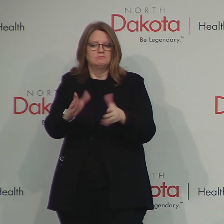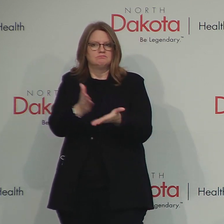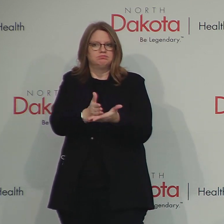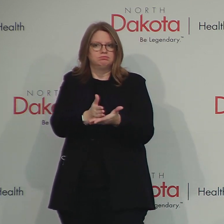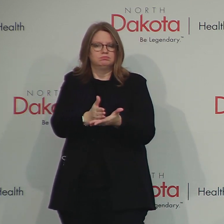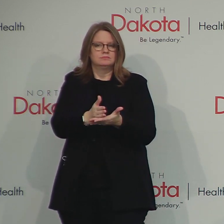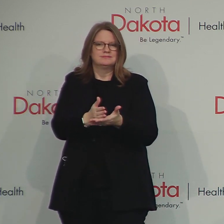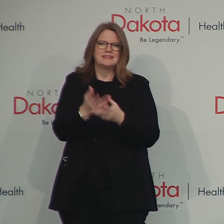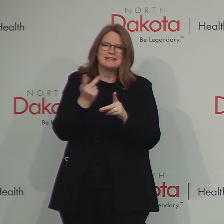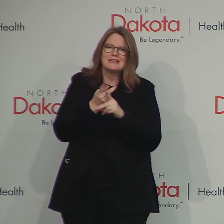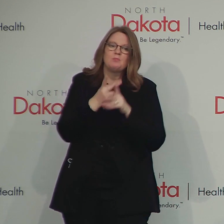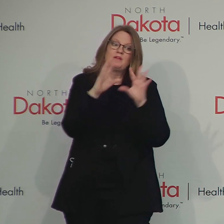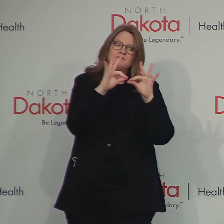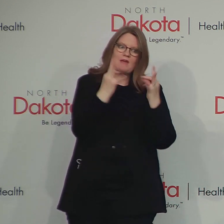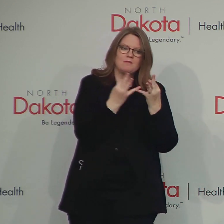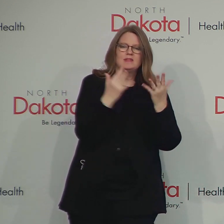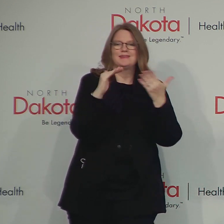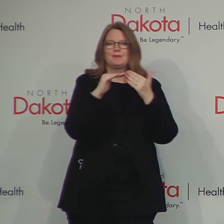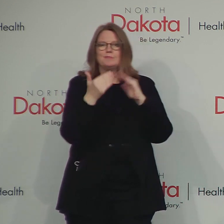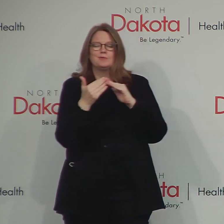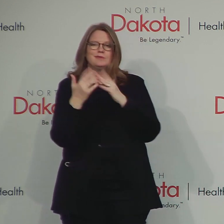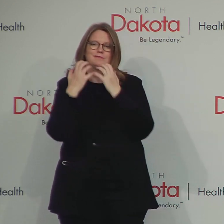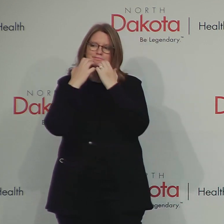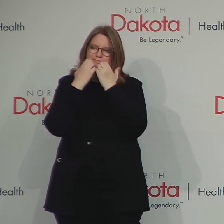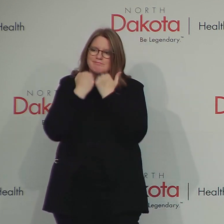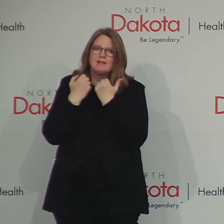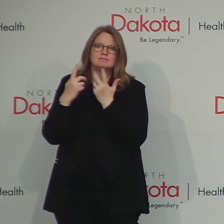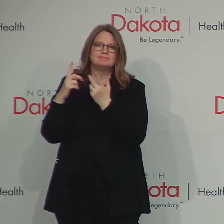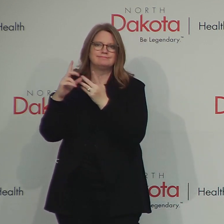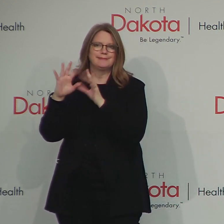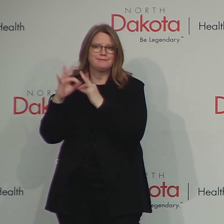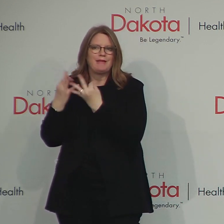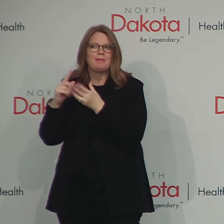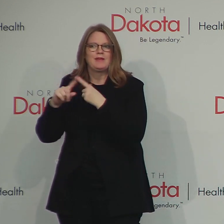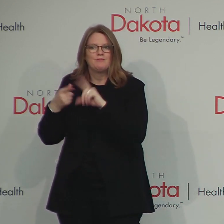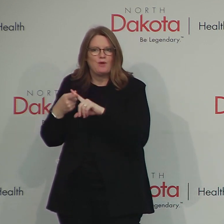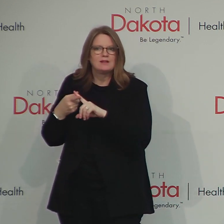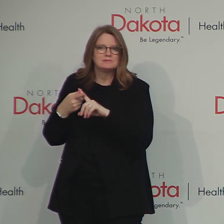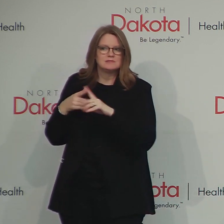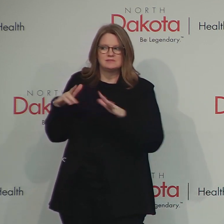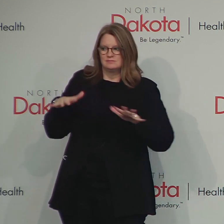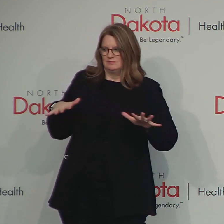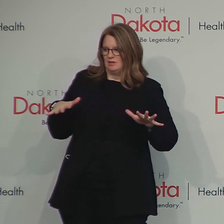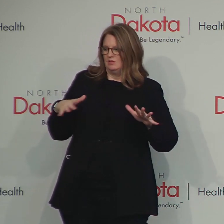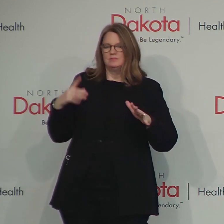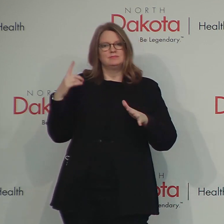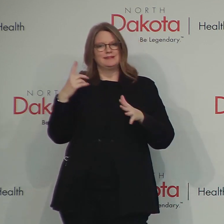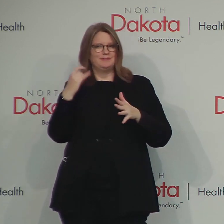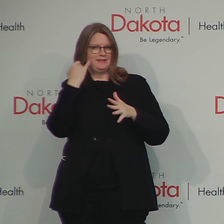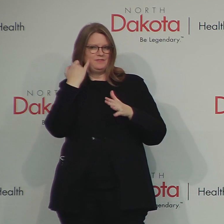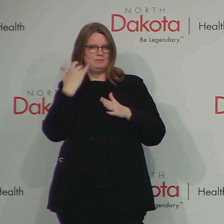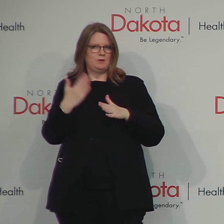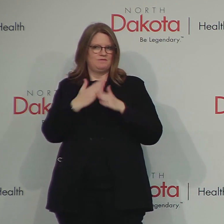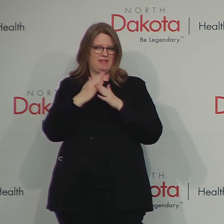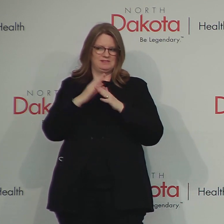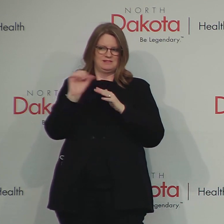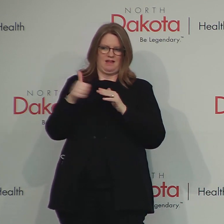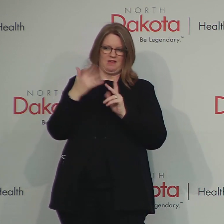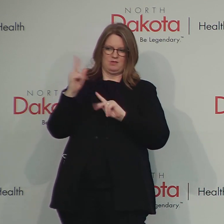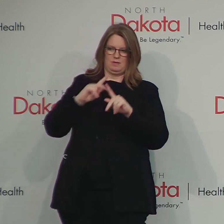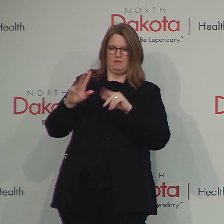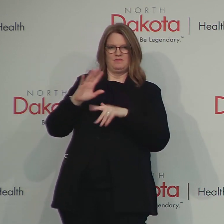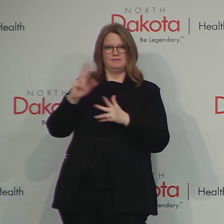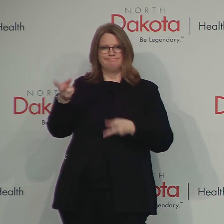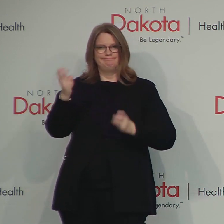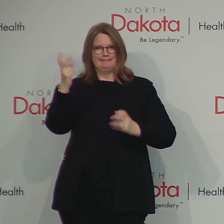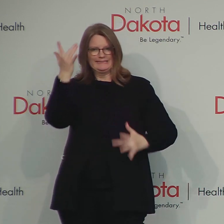your family, your community, your loved ones, and any vulnerable people around you healthy and safe. And so, again,